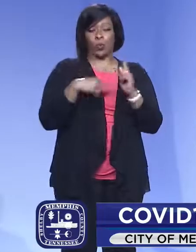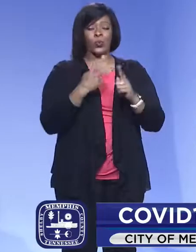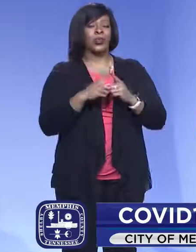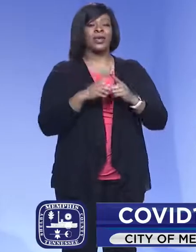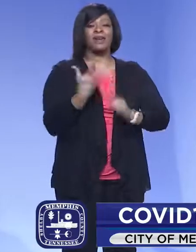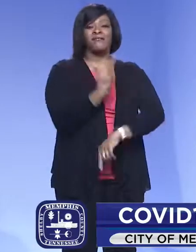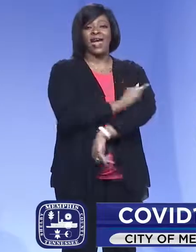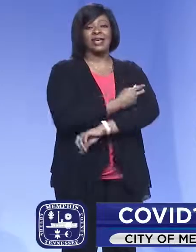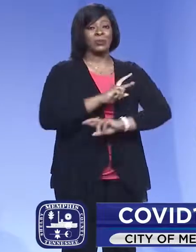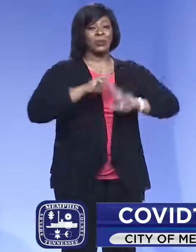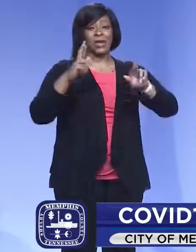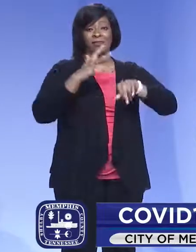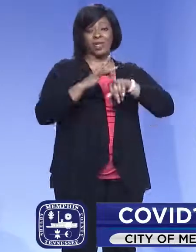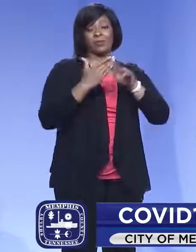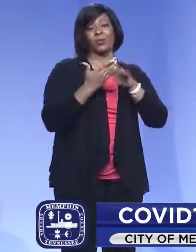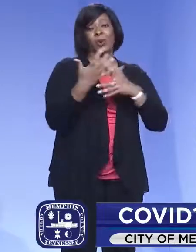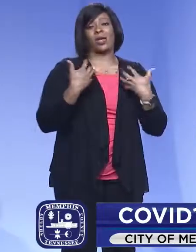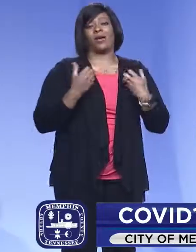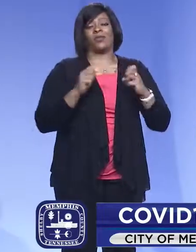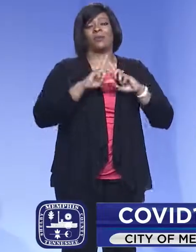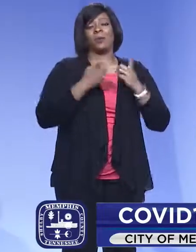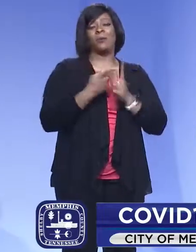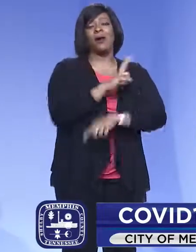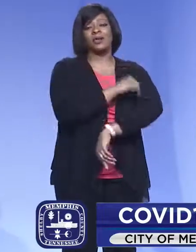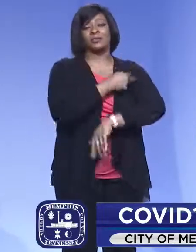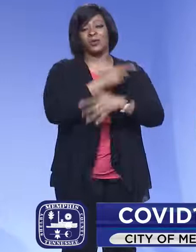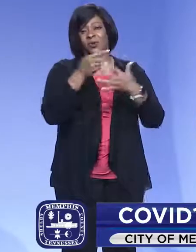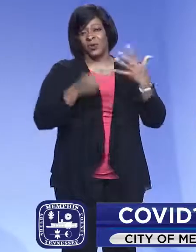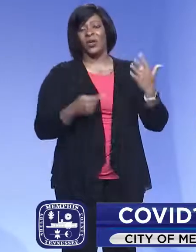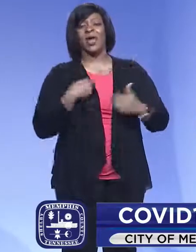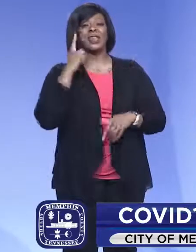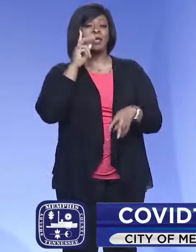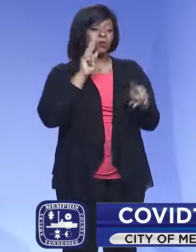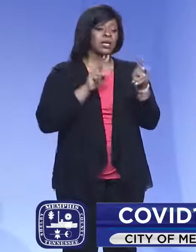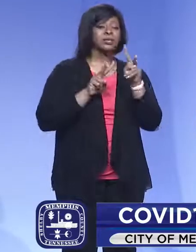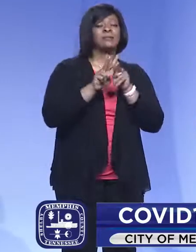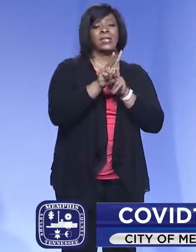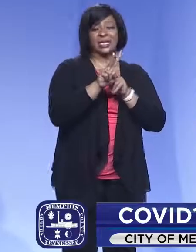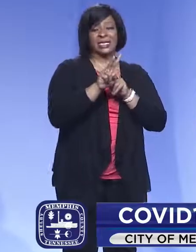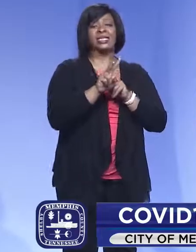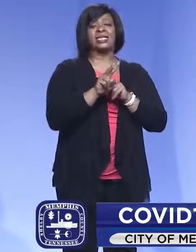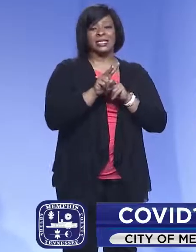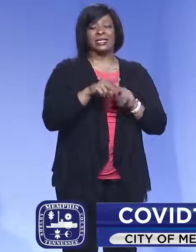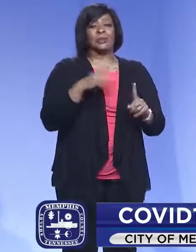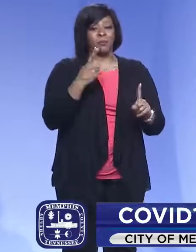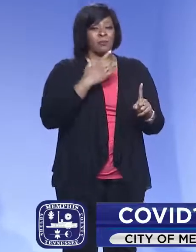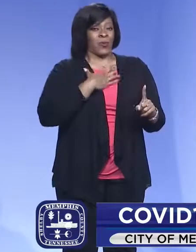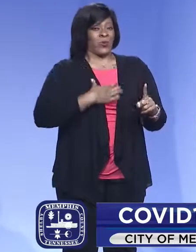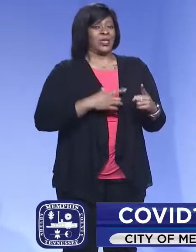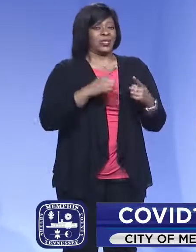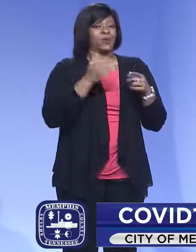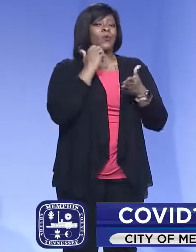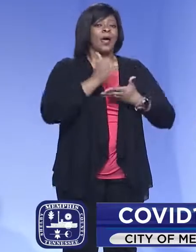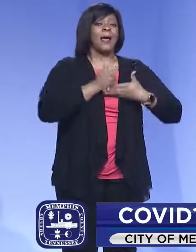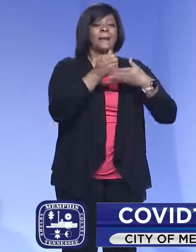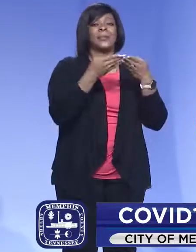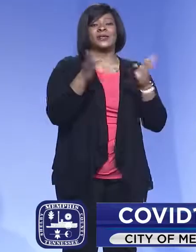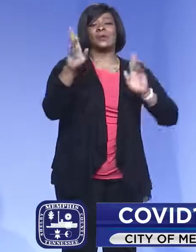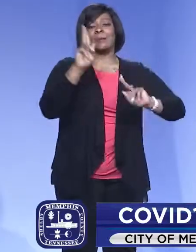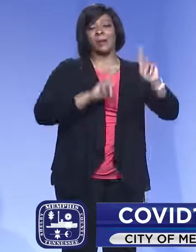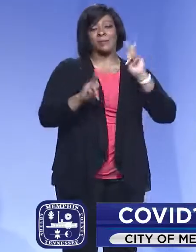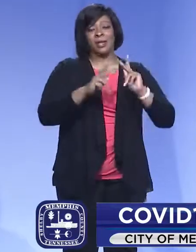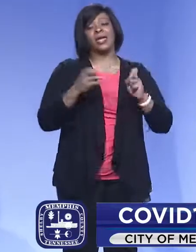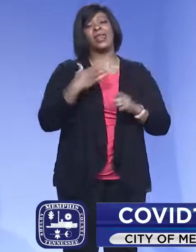be vaccine available through the health department, the hospitals, and so on. So I think predictability would really help the general public as well